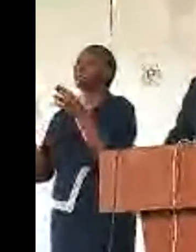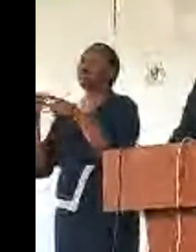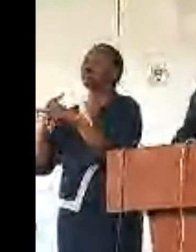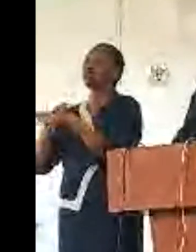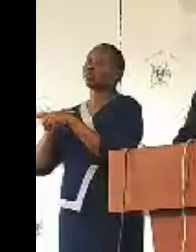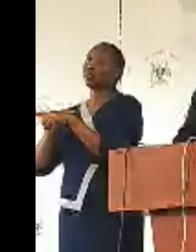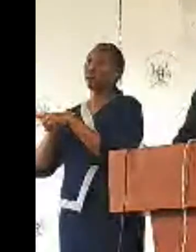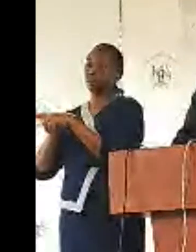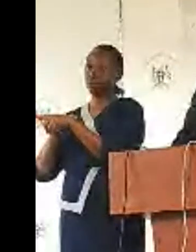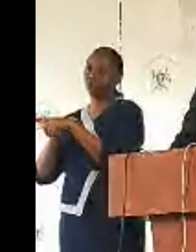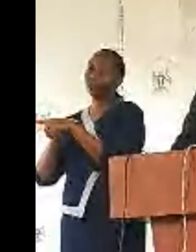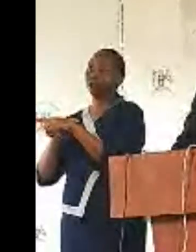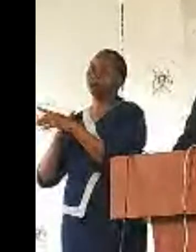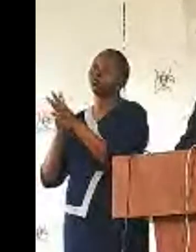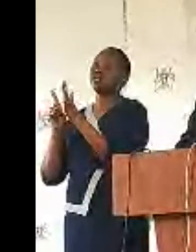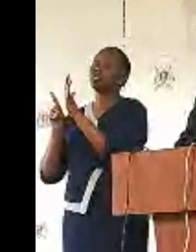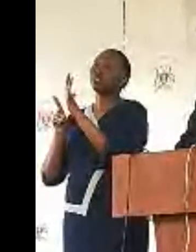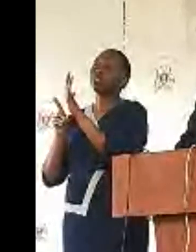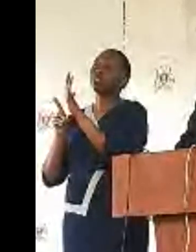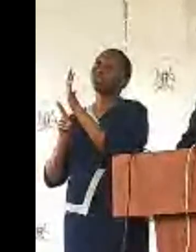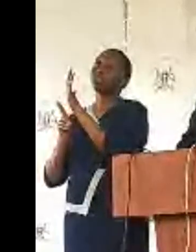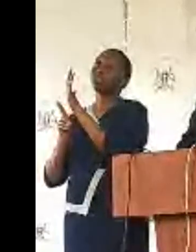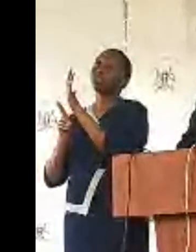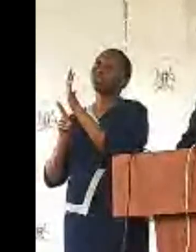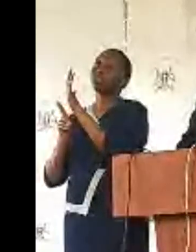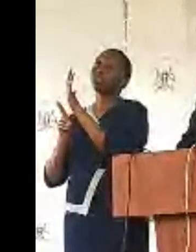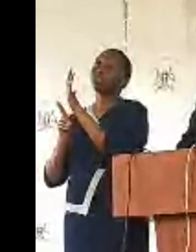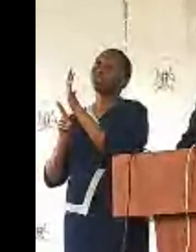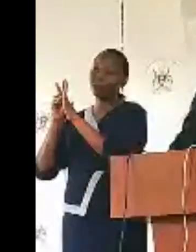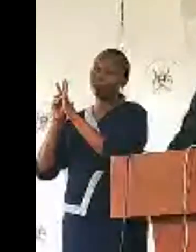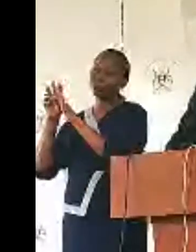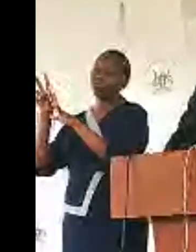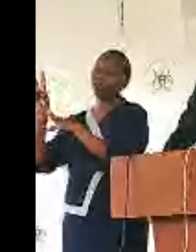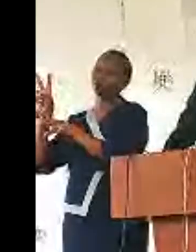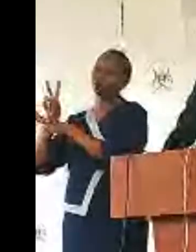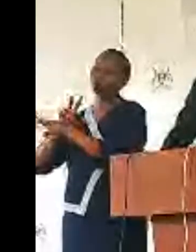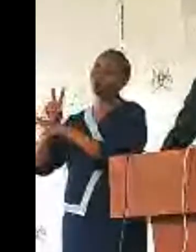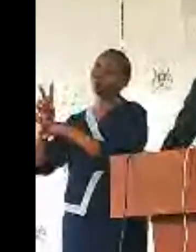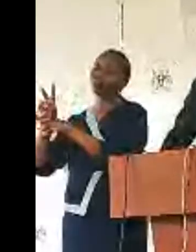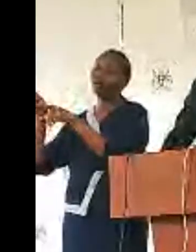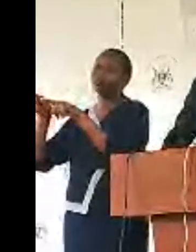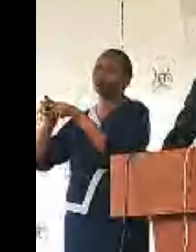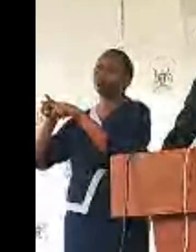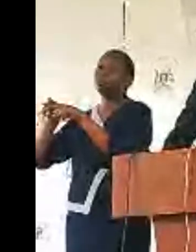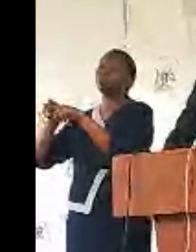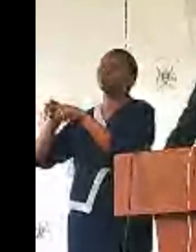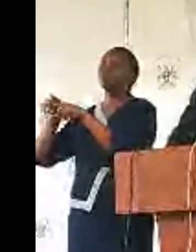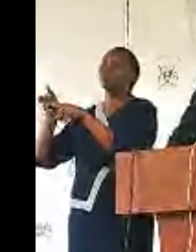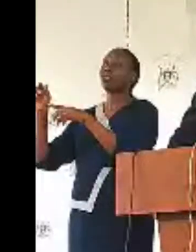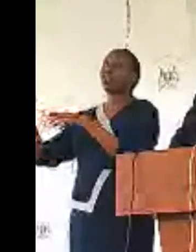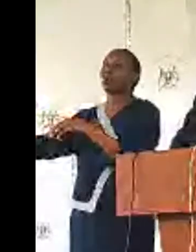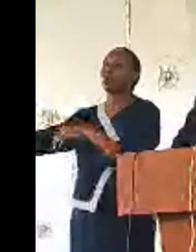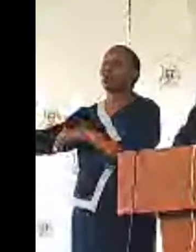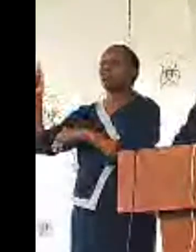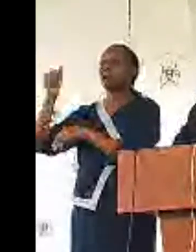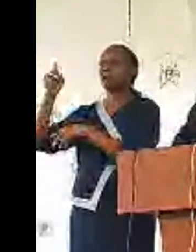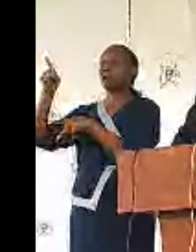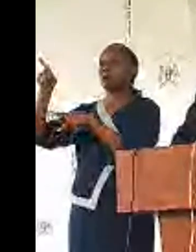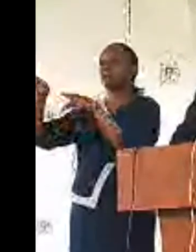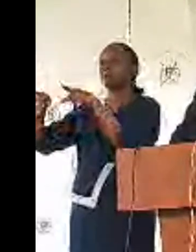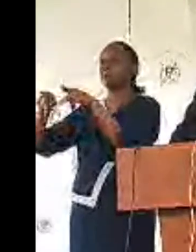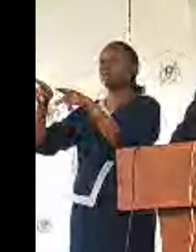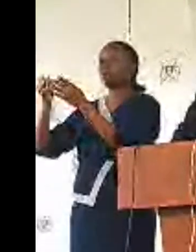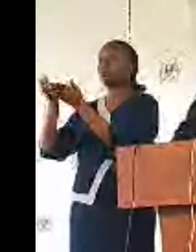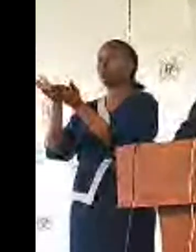cases the district inspectors of schools have hired people they